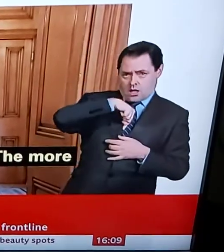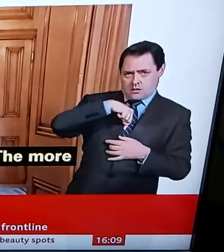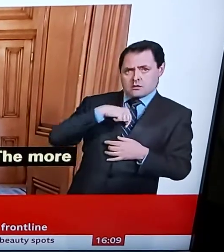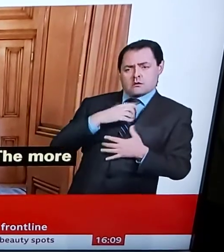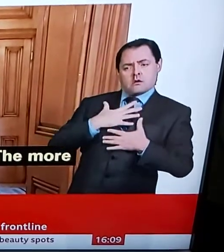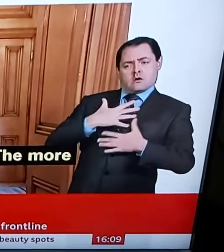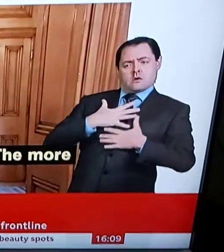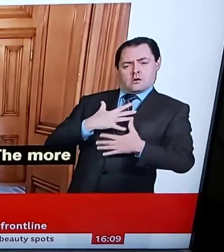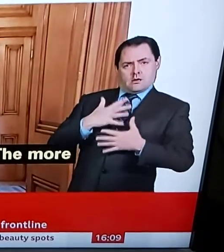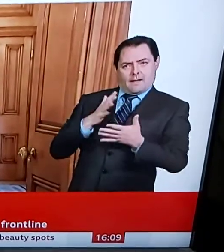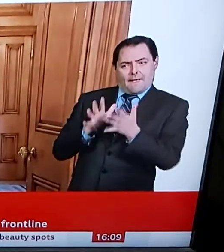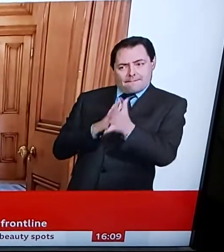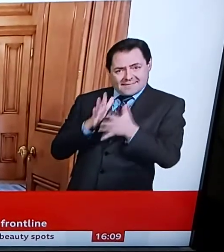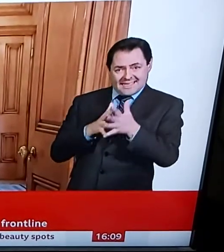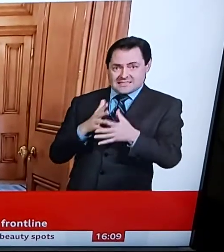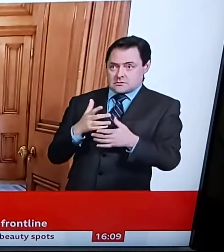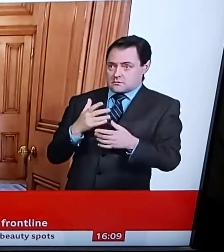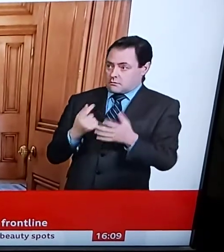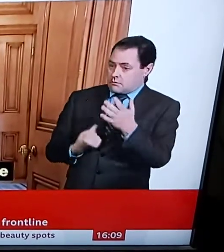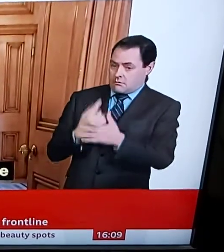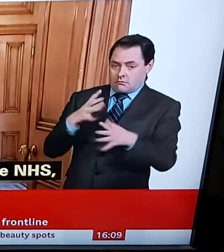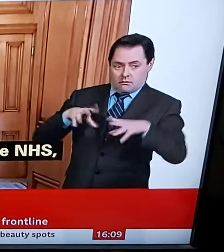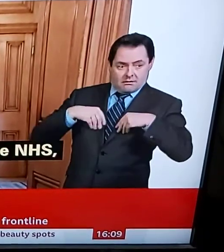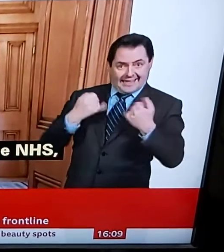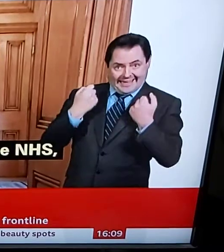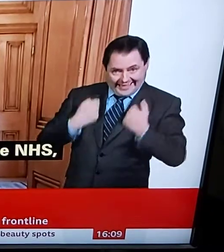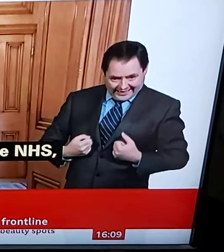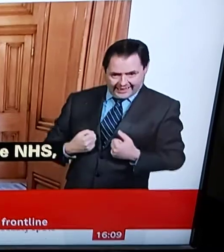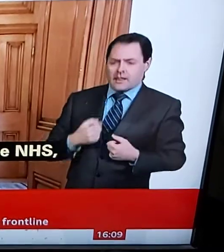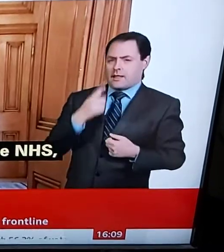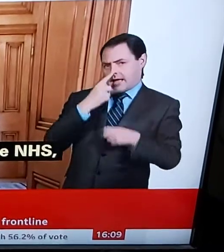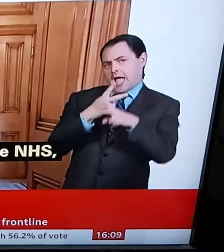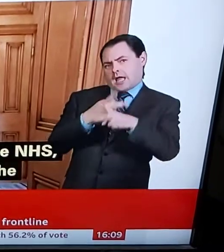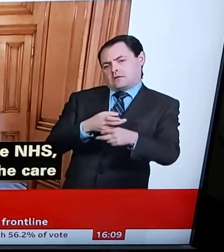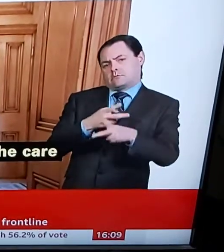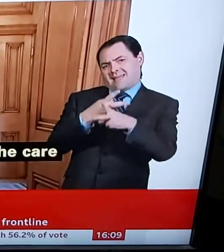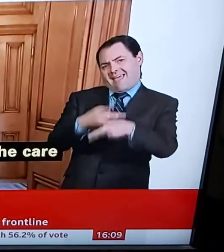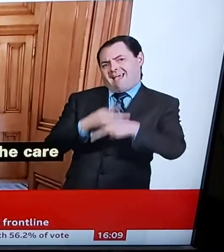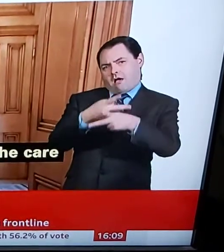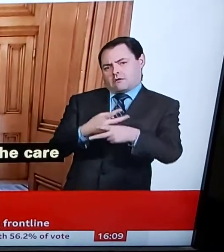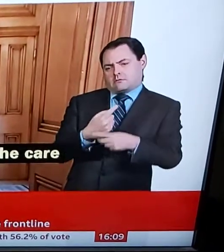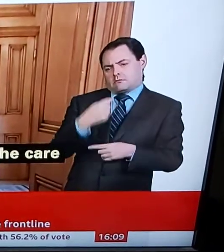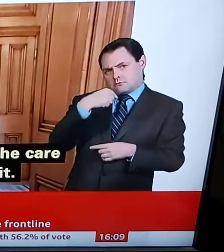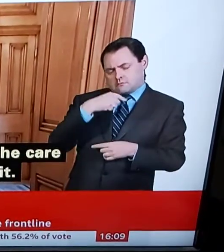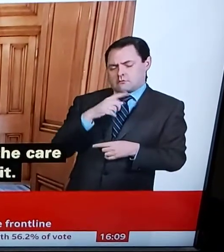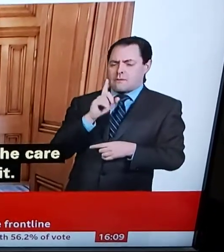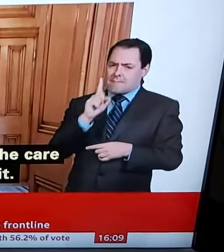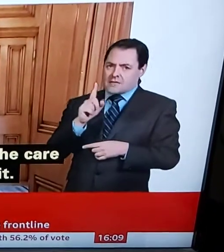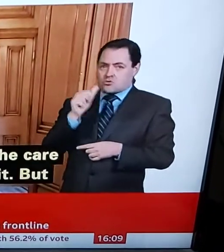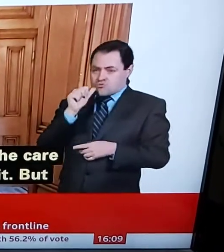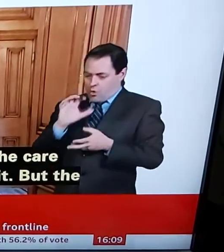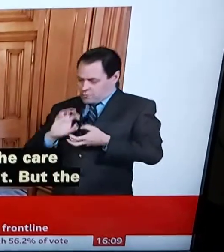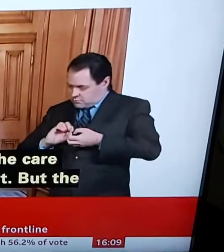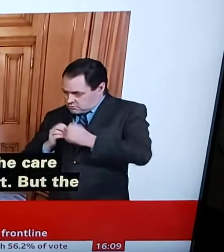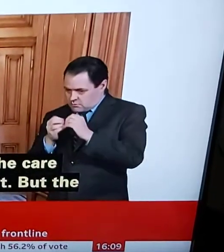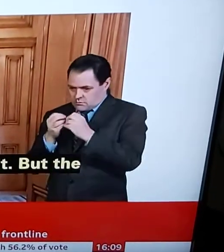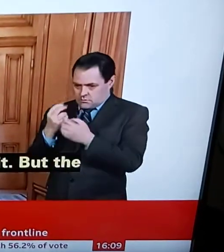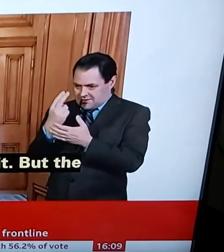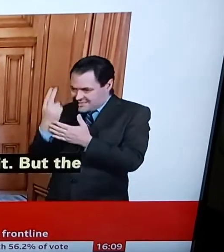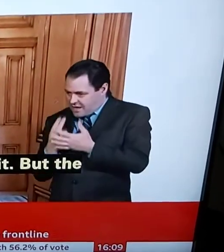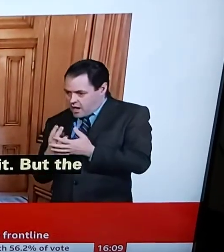more patients can get the care they need when they need it. But the process of design, testing, assembly and